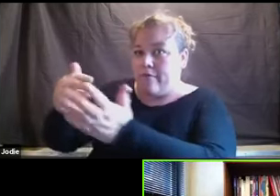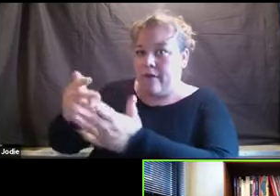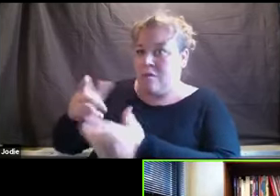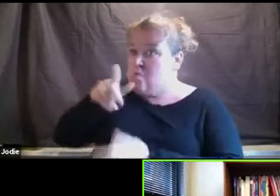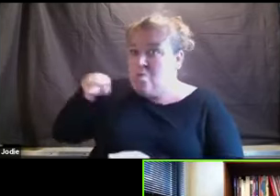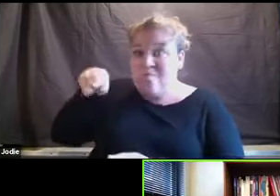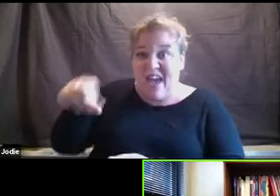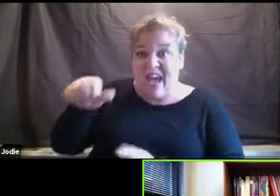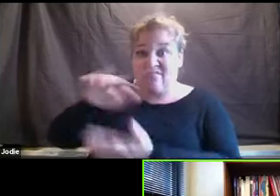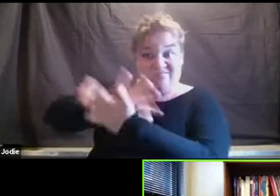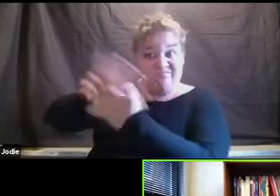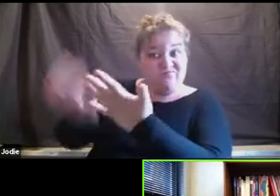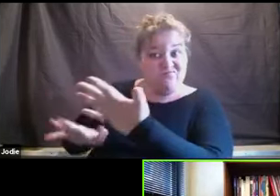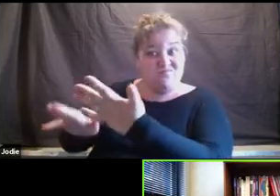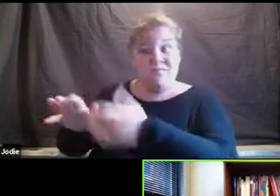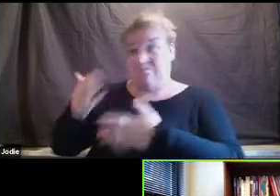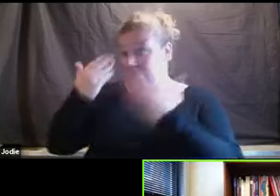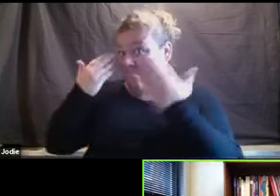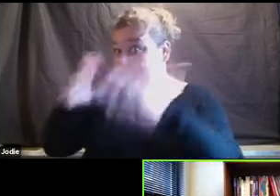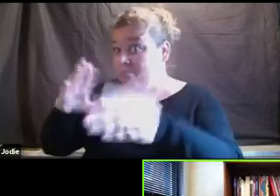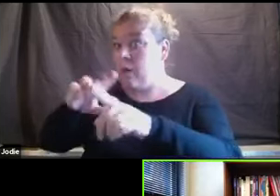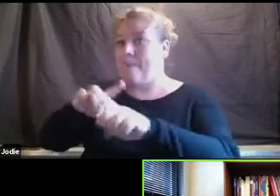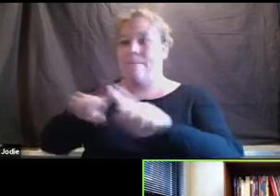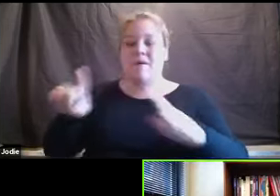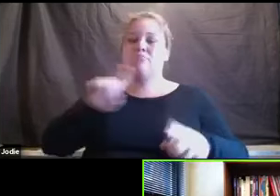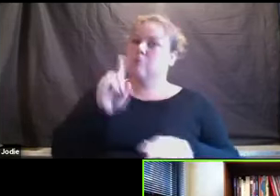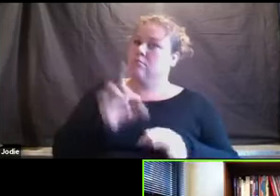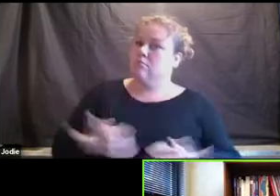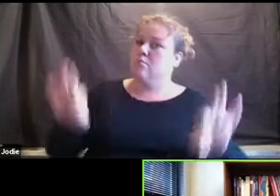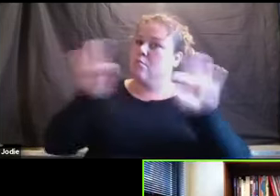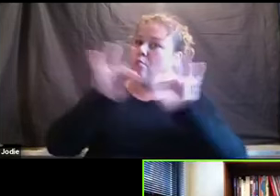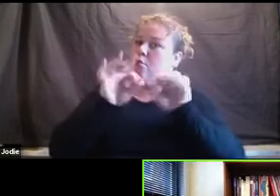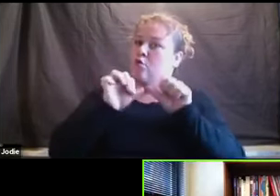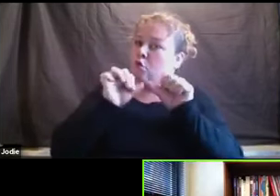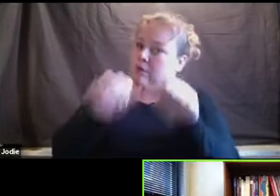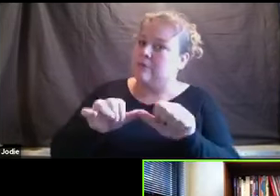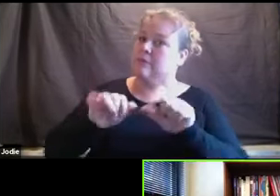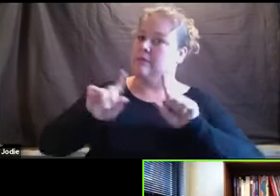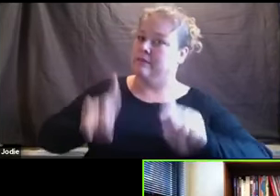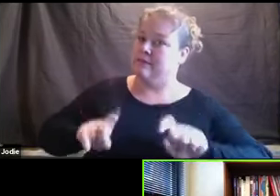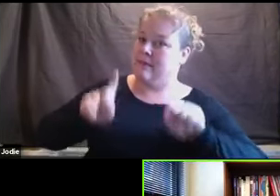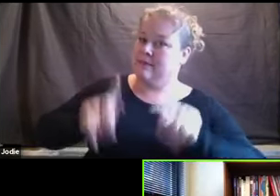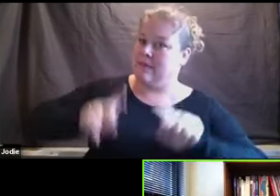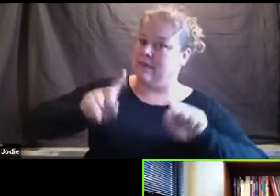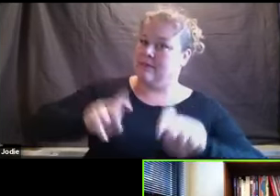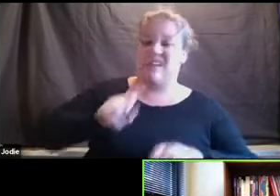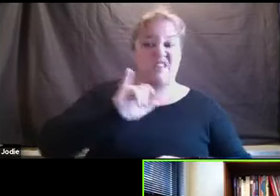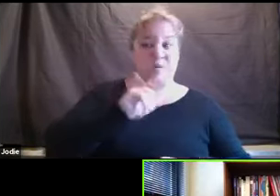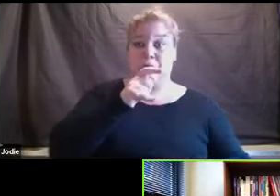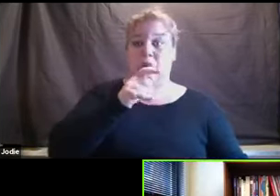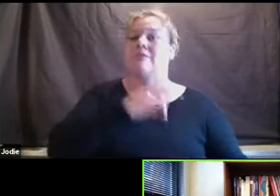to test the staff quite frequently to make sure they don't bring it into the facility.